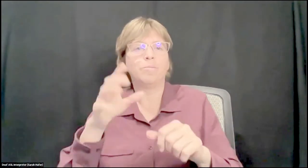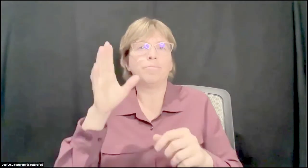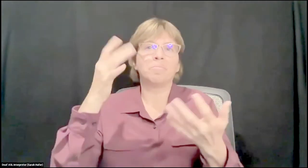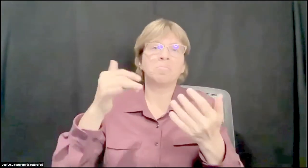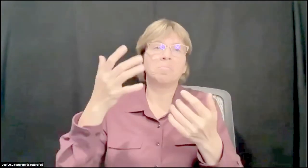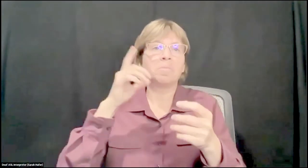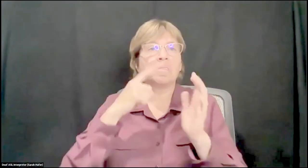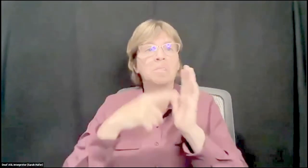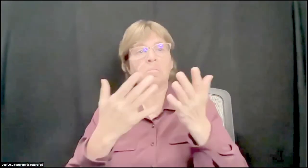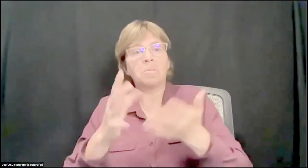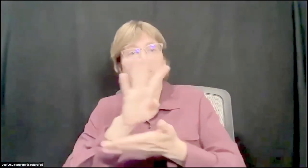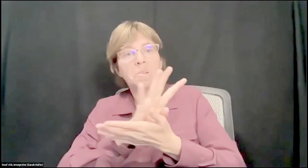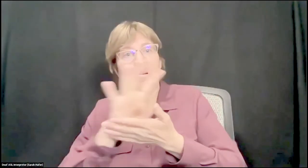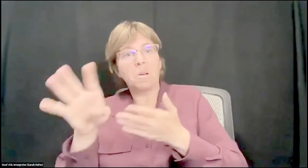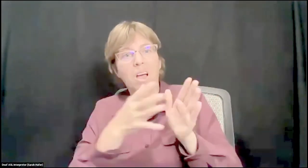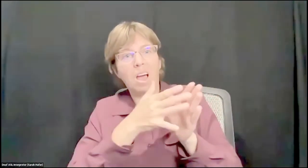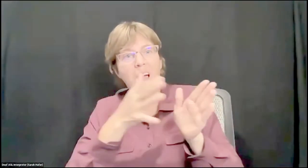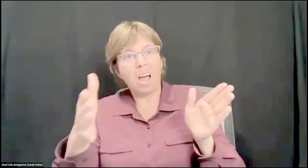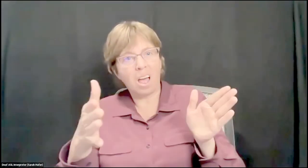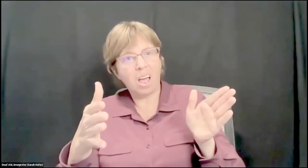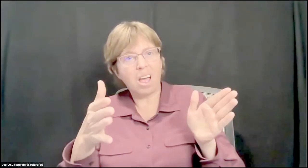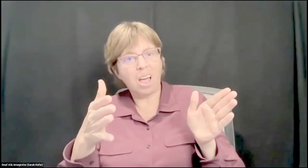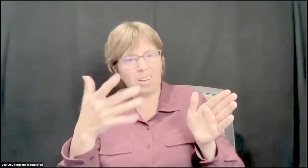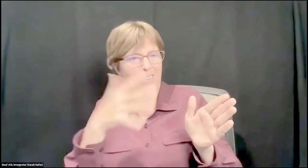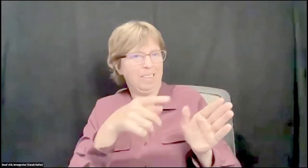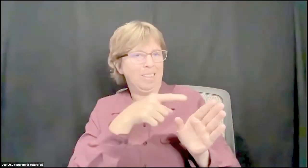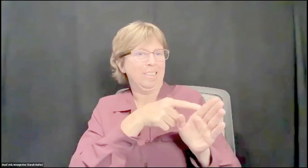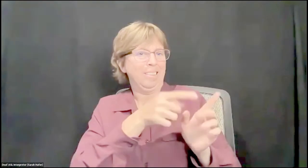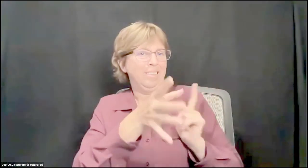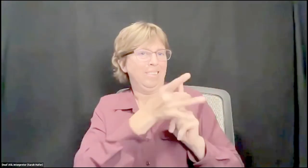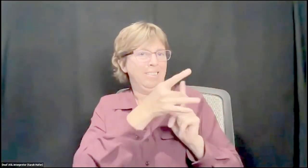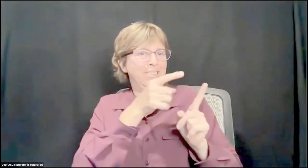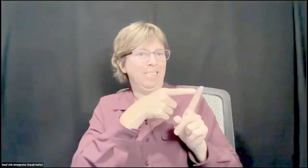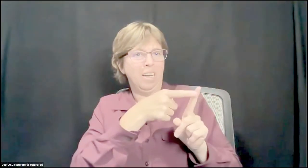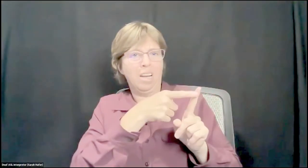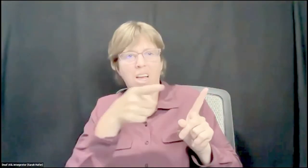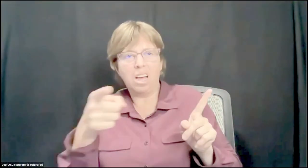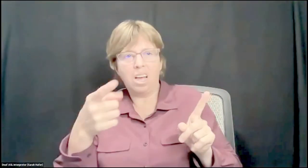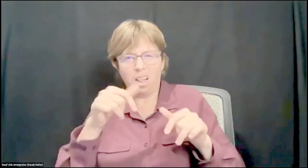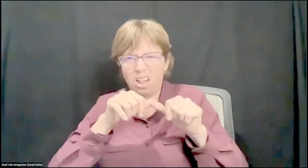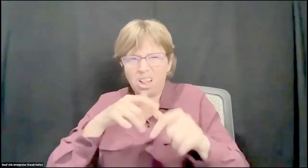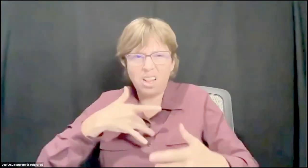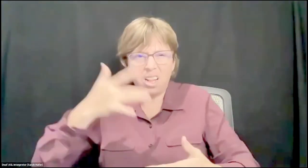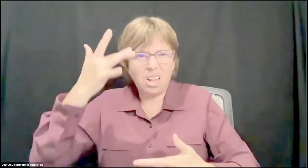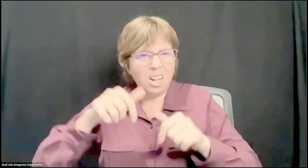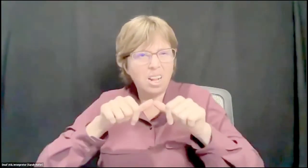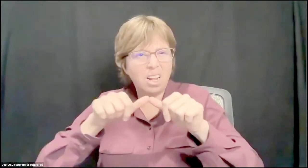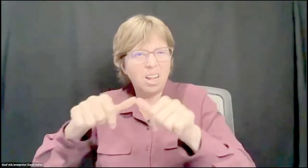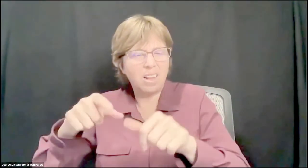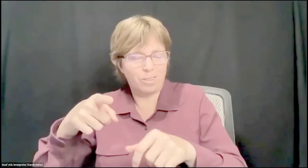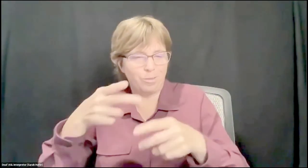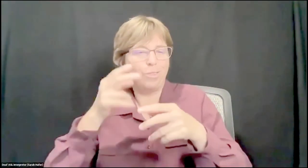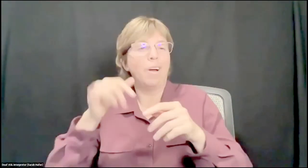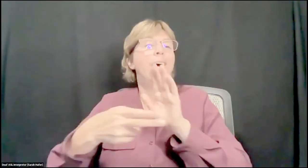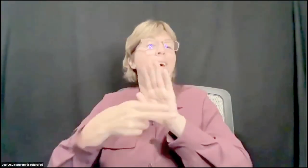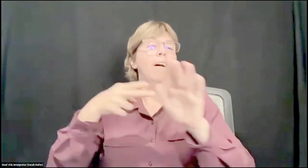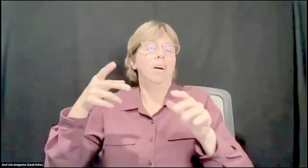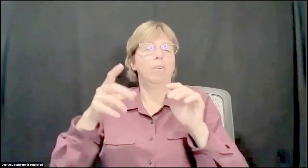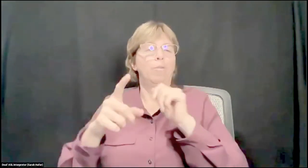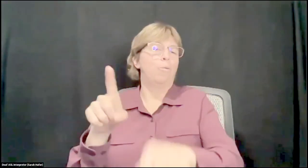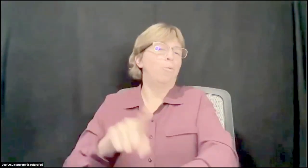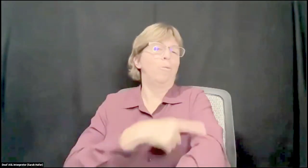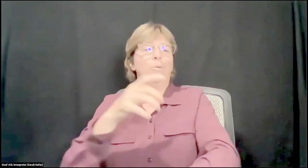maybe that it's a long COVID type thing. There could be new symptoms that people might develop, including